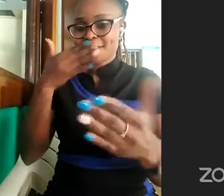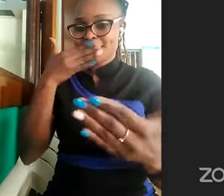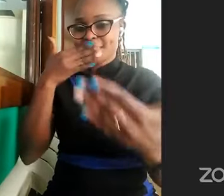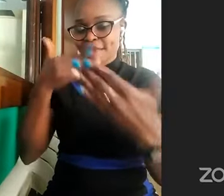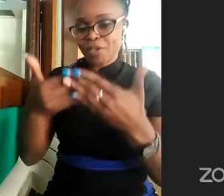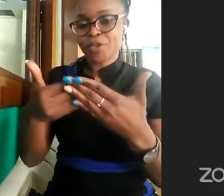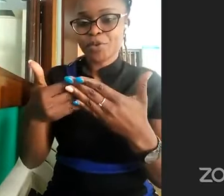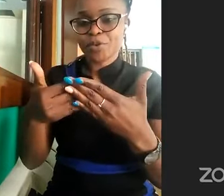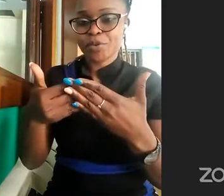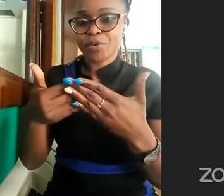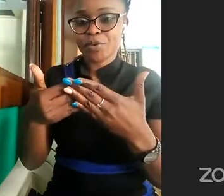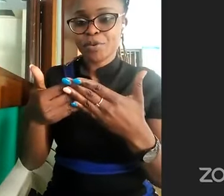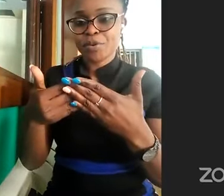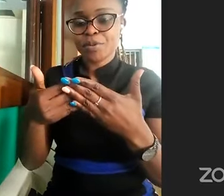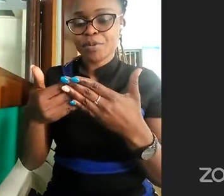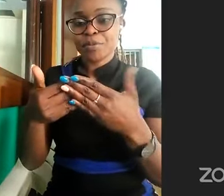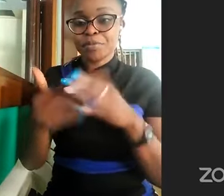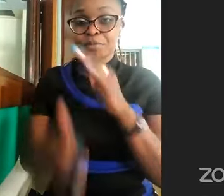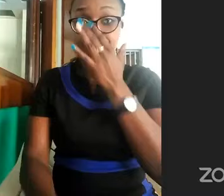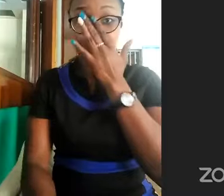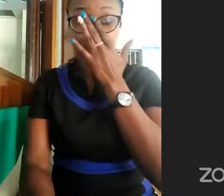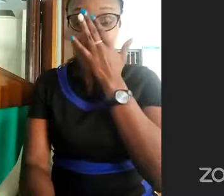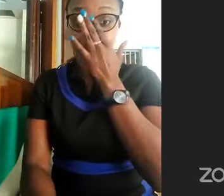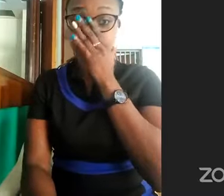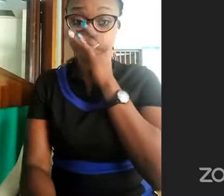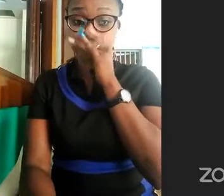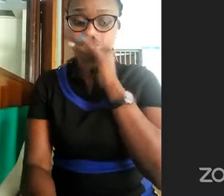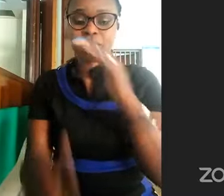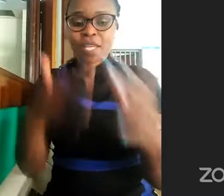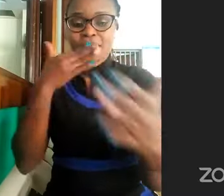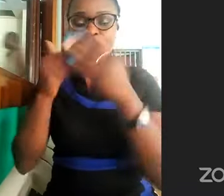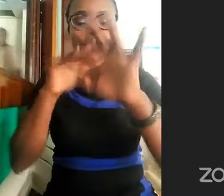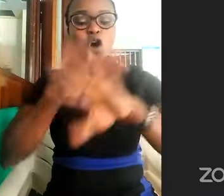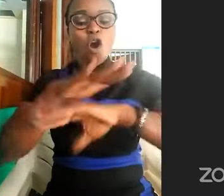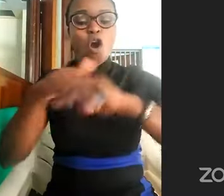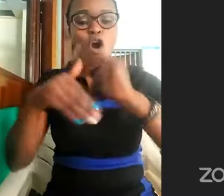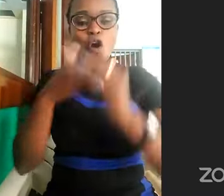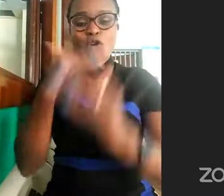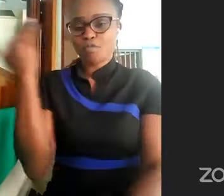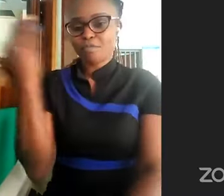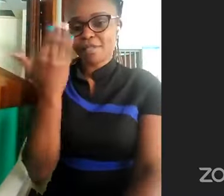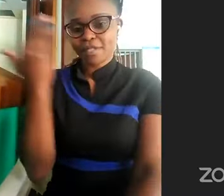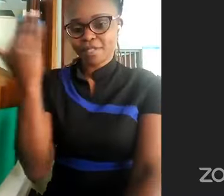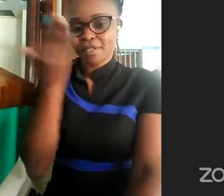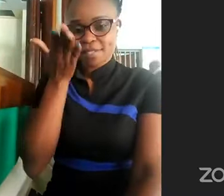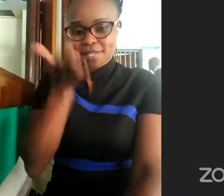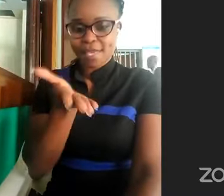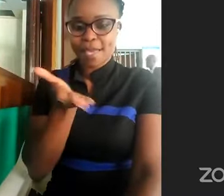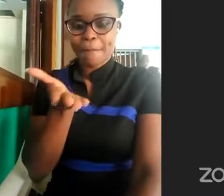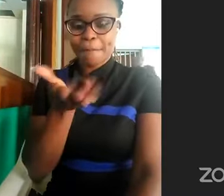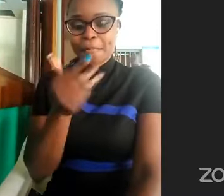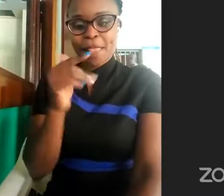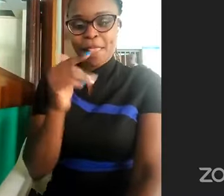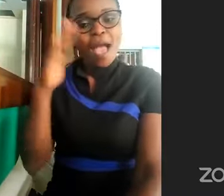all of you who have represented here. I hope you're having a great presentation. As we move on, as we are